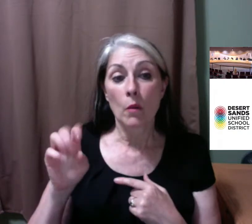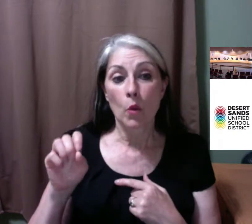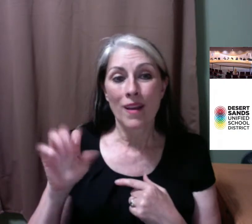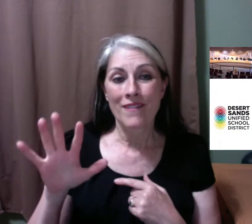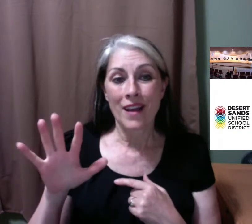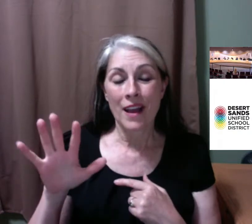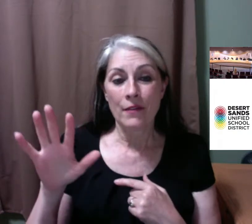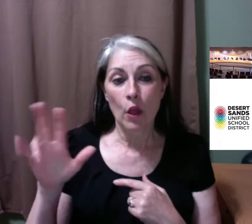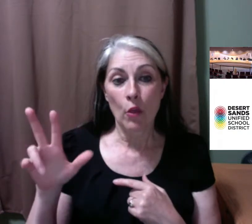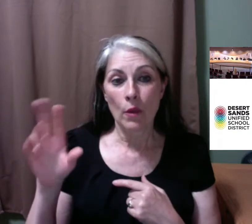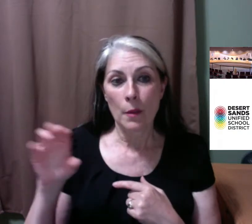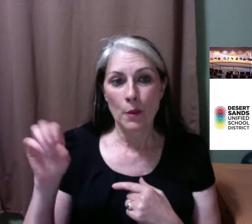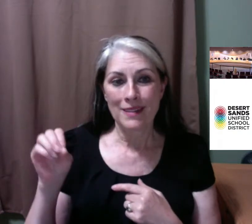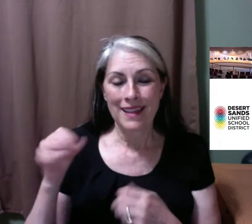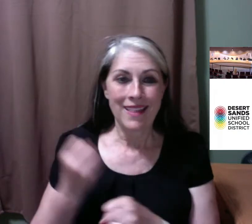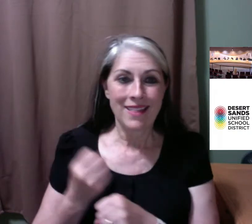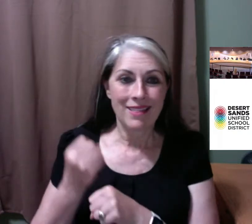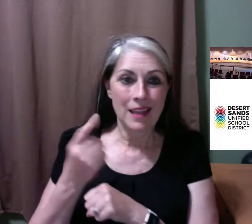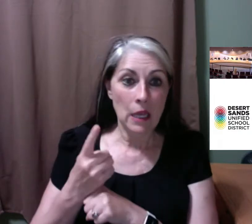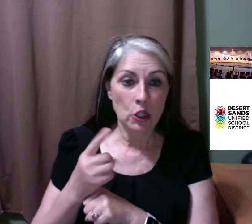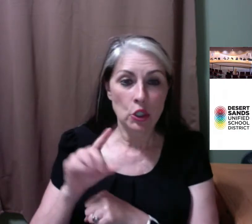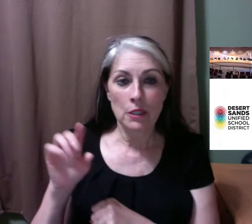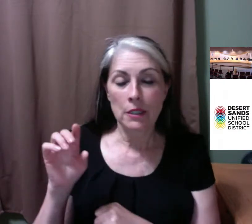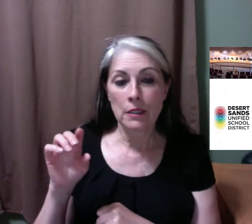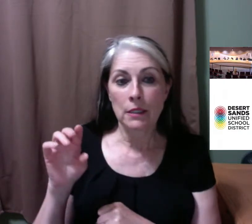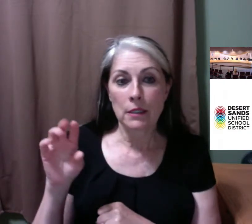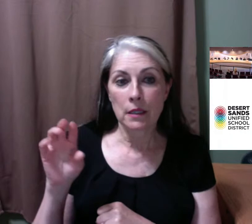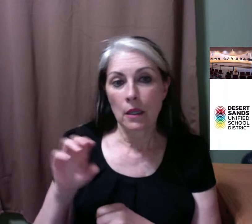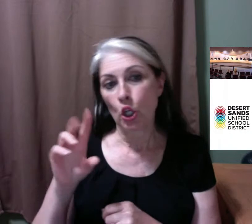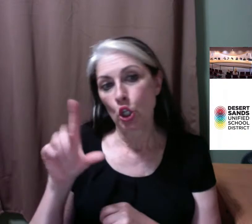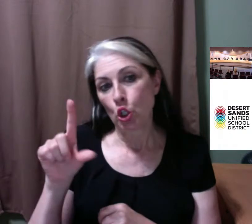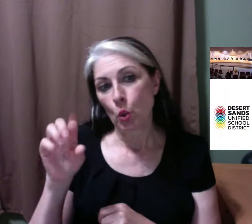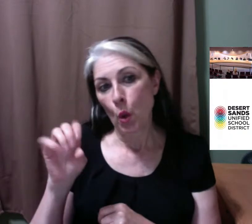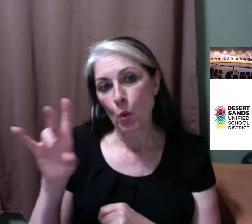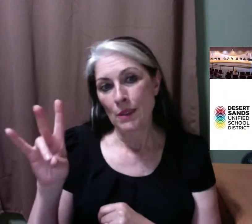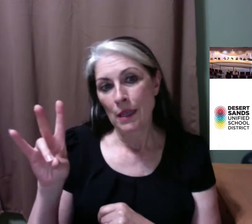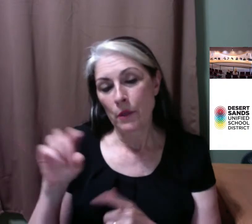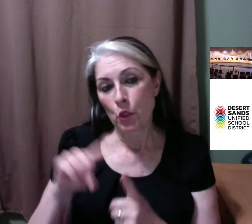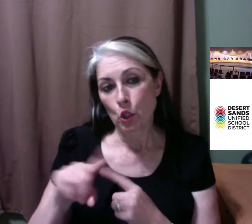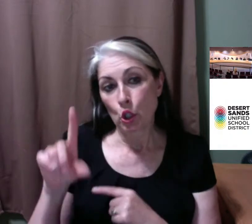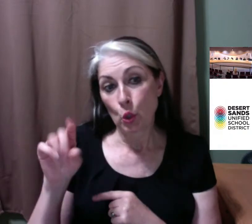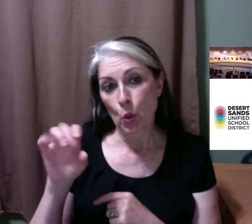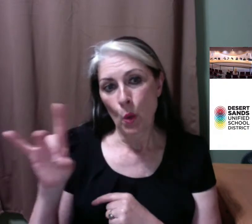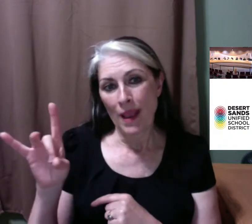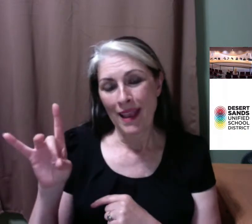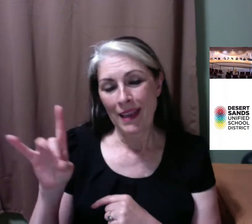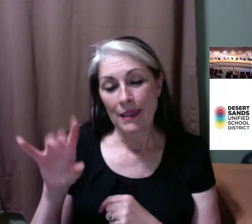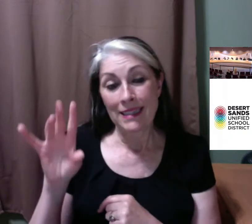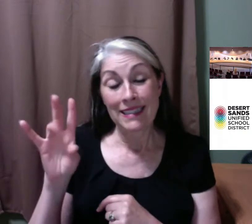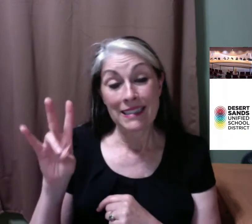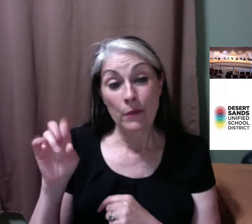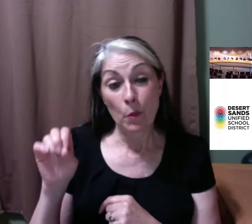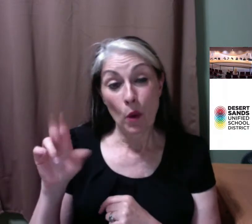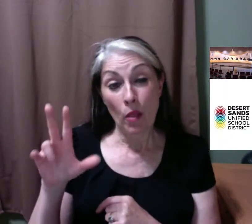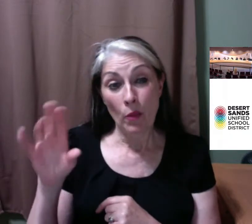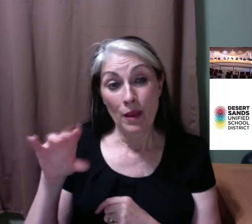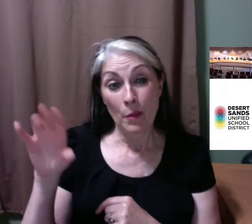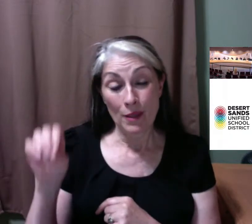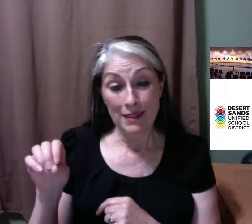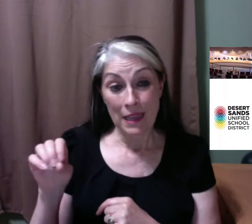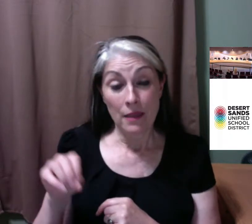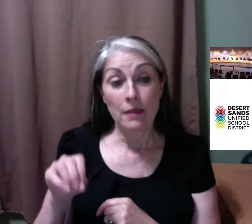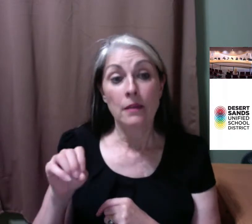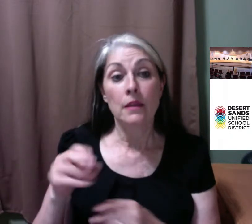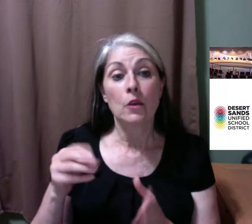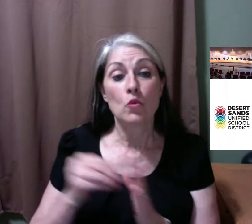4.53% the year after. So in 7-8, it went to 4.53%. So not only was it the statutory COLA, the recorded